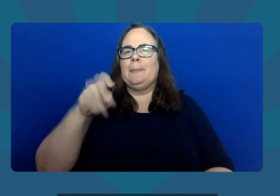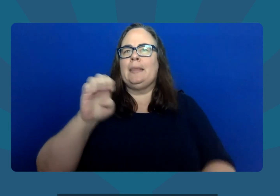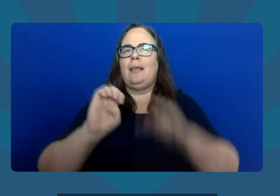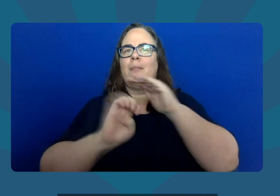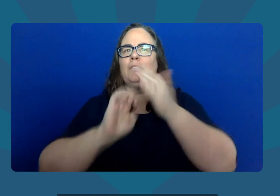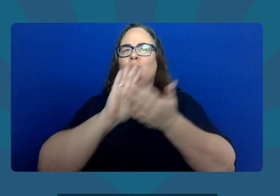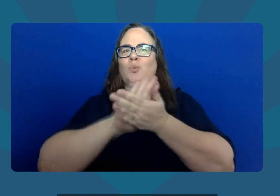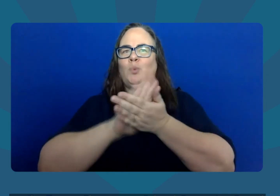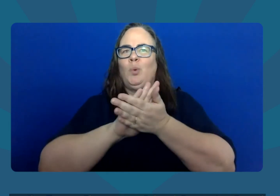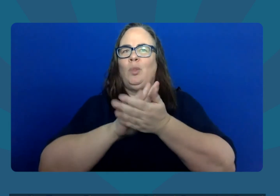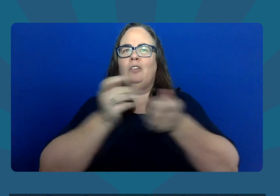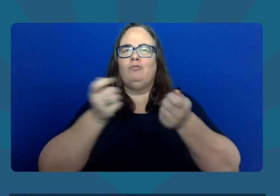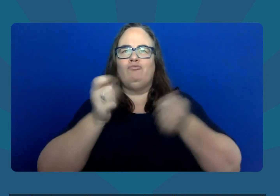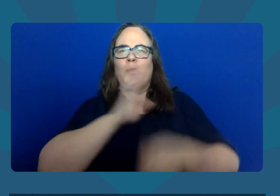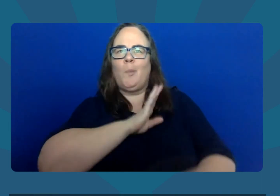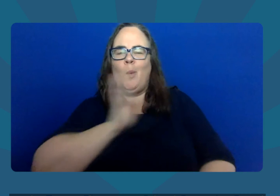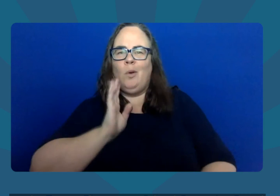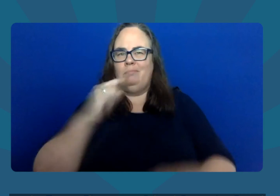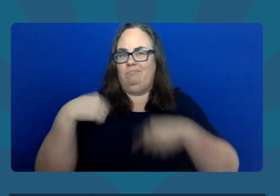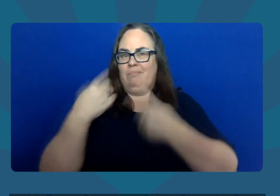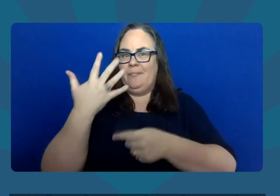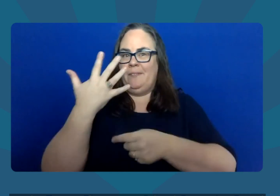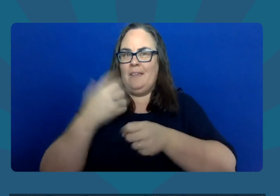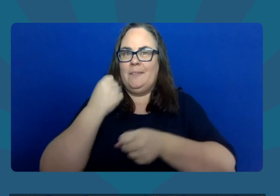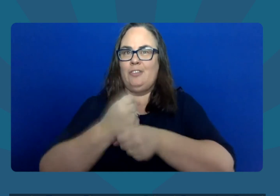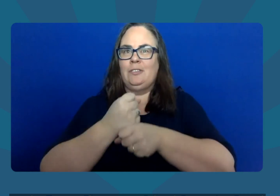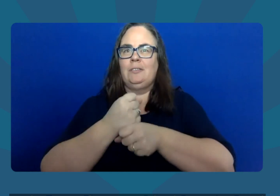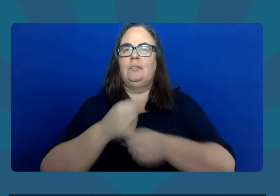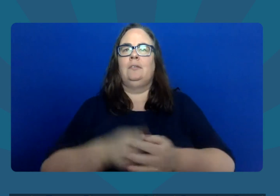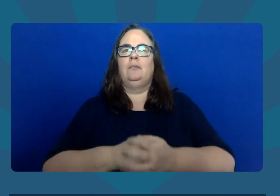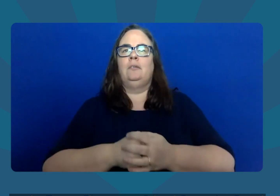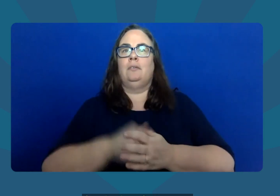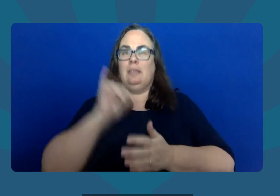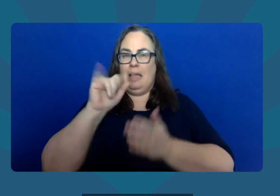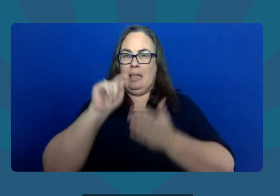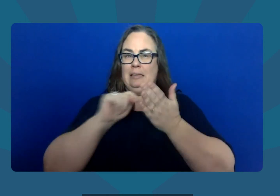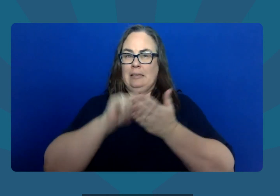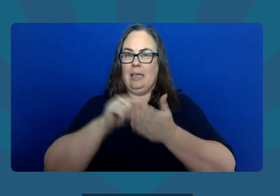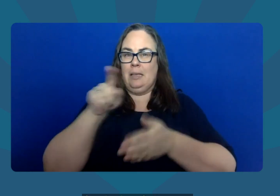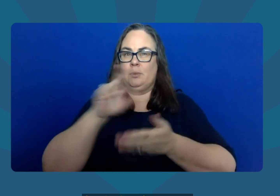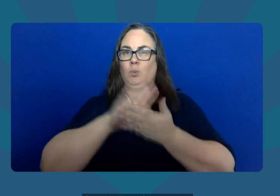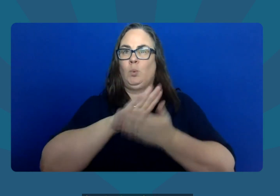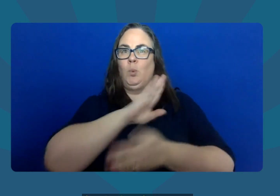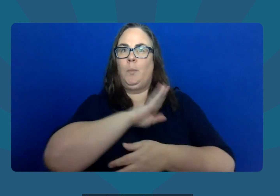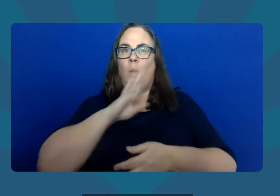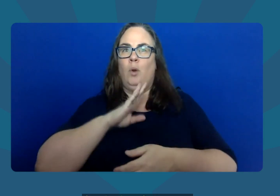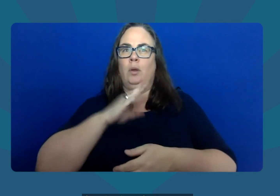the honor of serving on the Tempe Elementary School Governing Board for the last 5